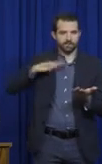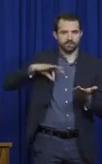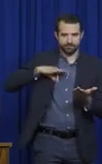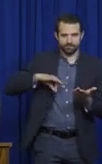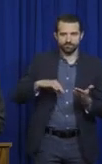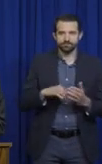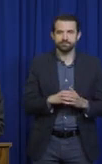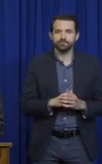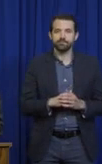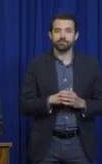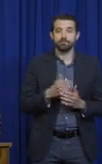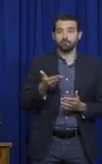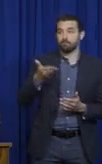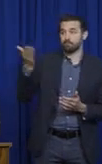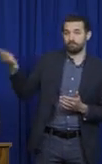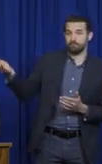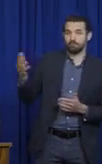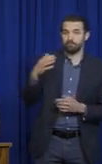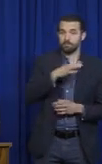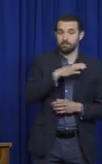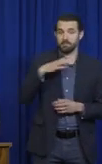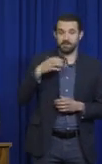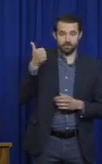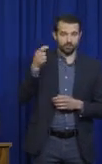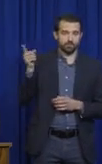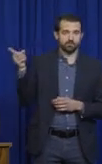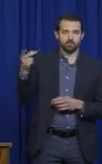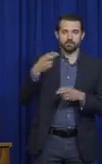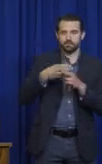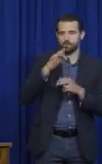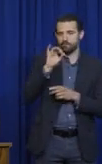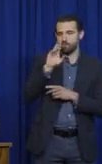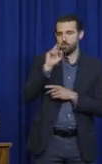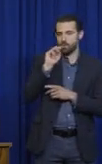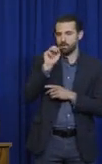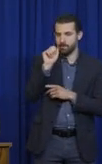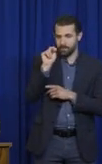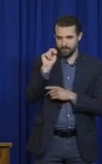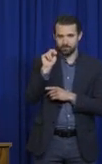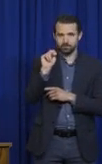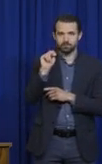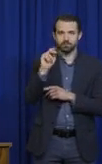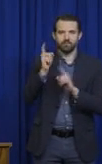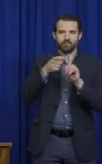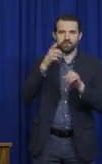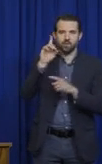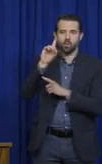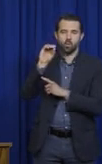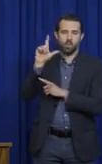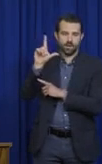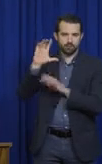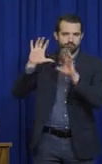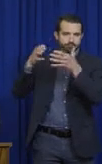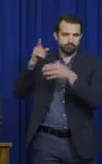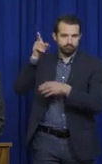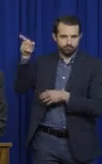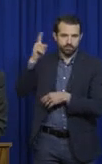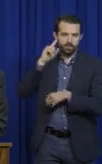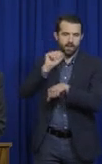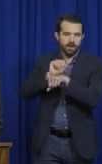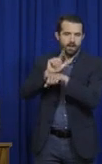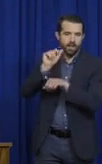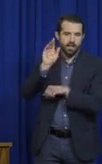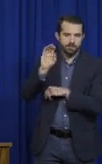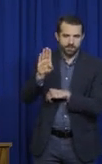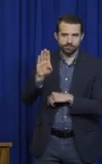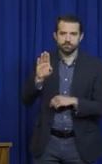I'm joined today with Commissioner Laura Fortman, the Commissioner of the Maine Department of Labor. And we're here to provide you the coronavirus update